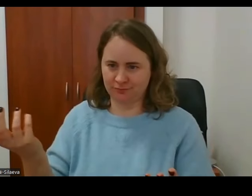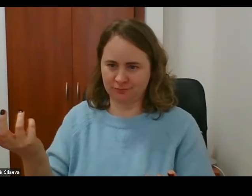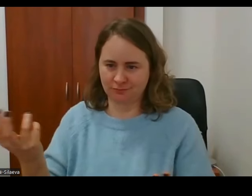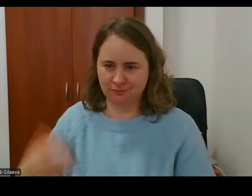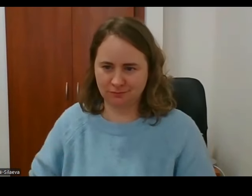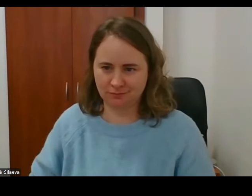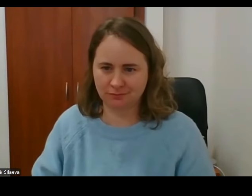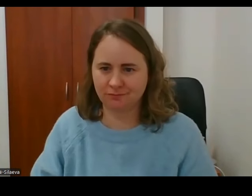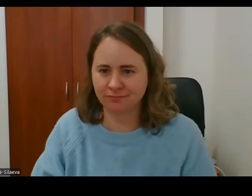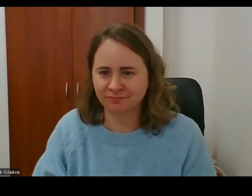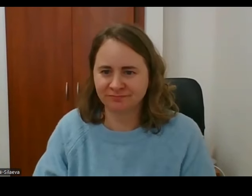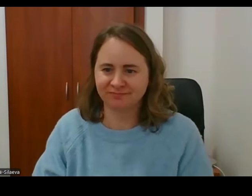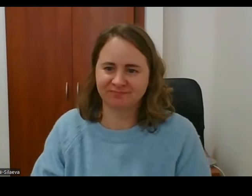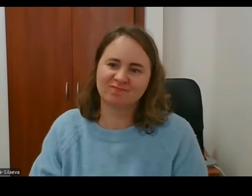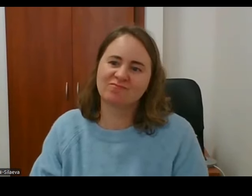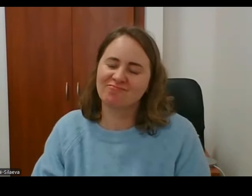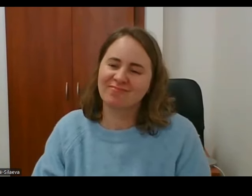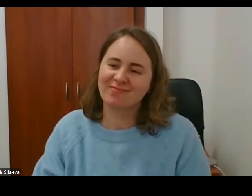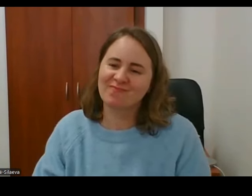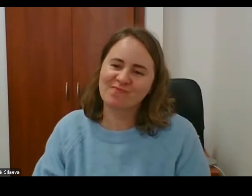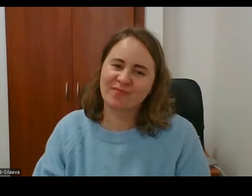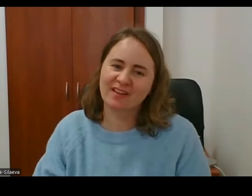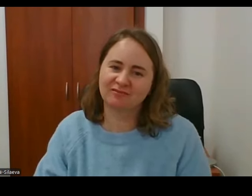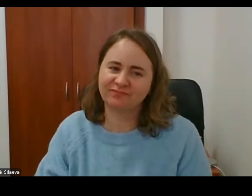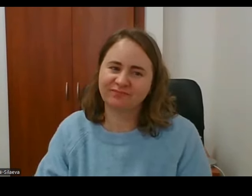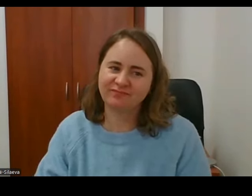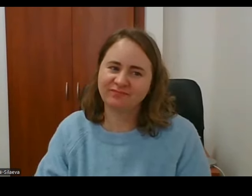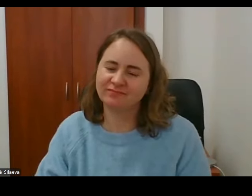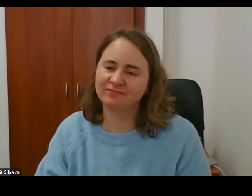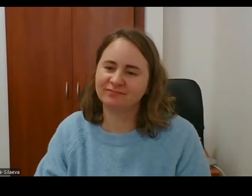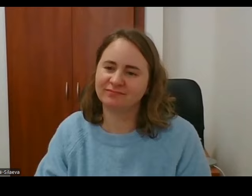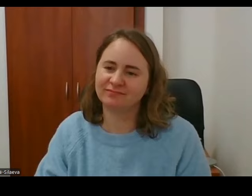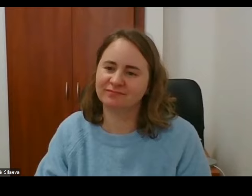for example, so the for at first glance,